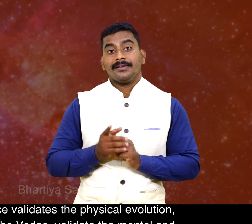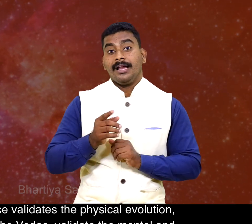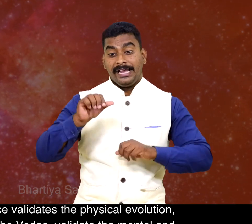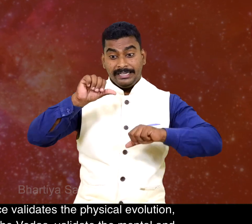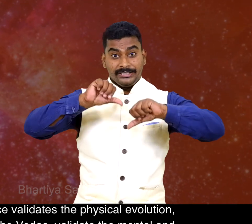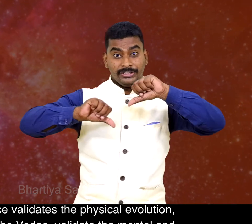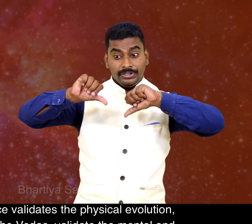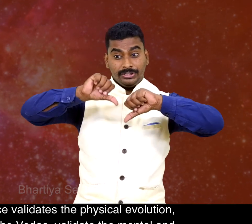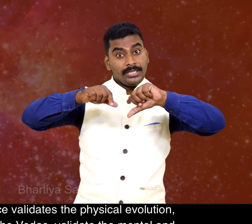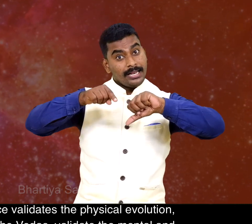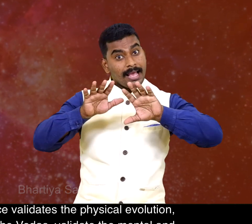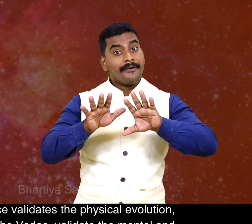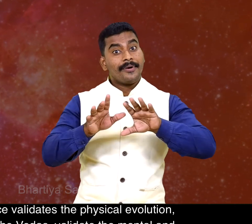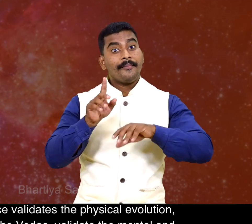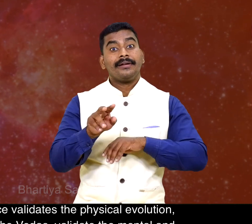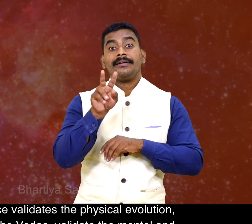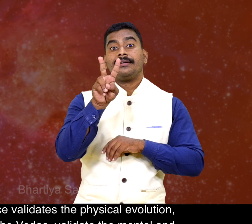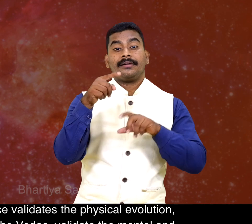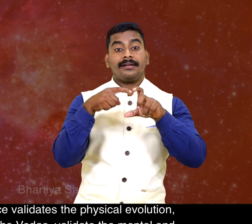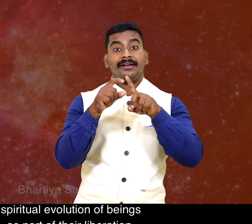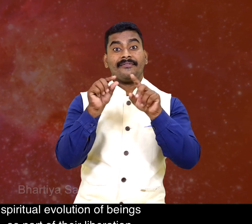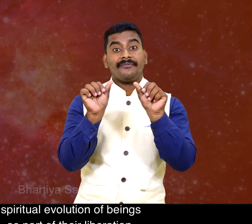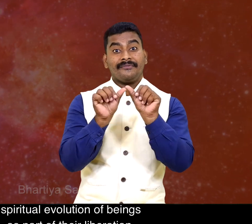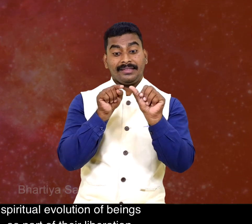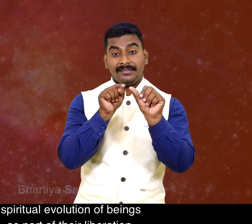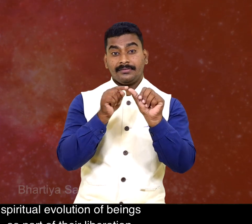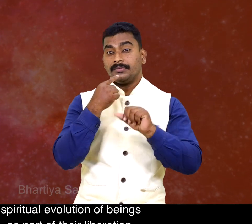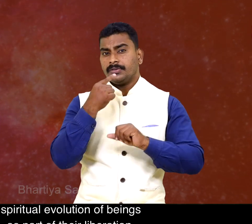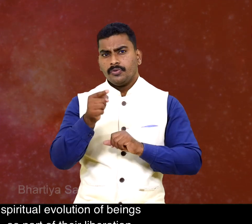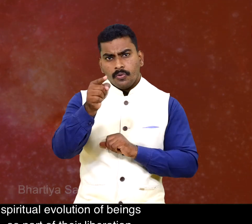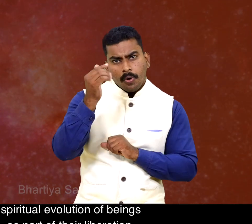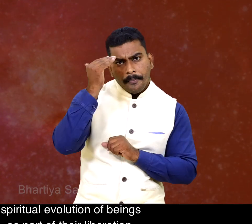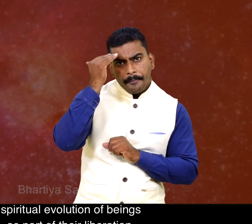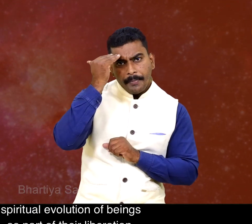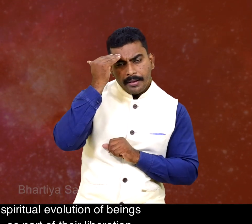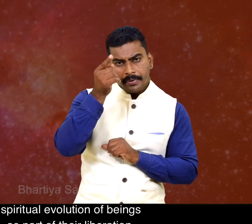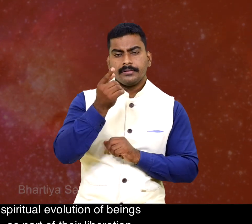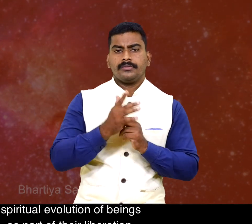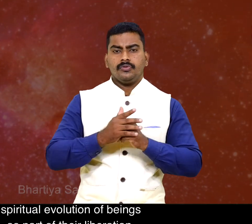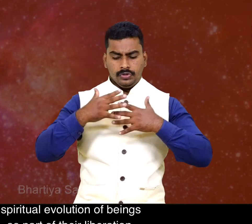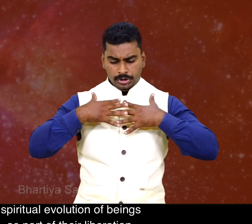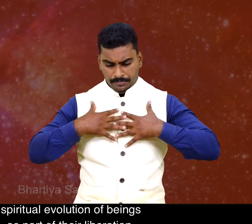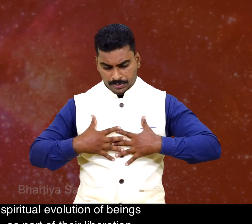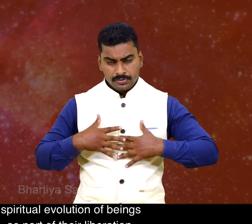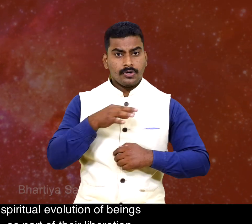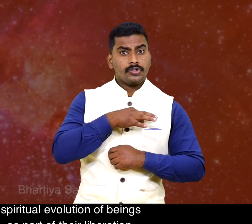the Vedas validate the mental and spiritual evolution of beings as part of their